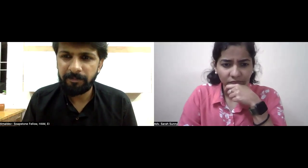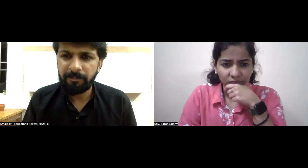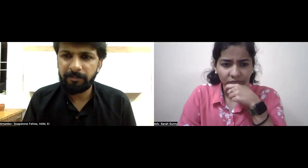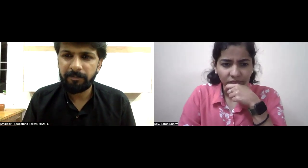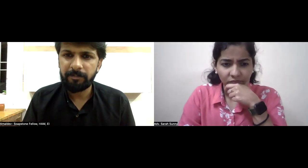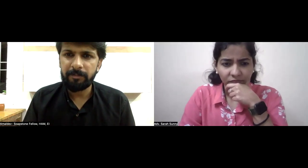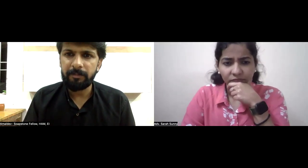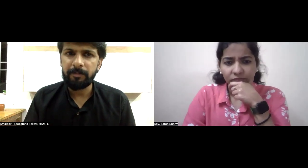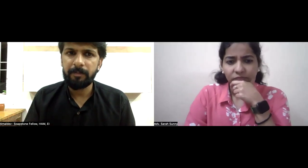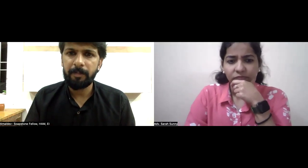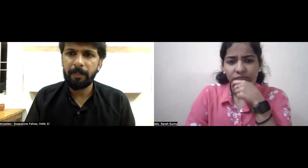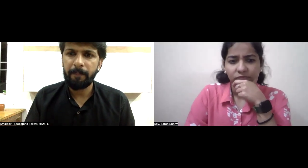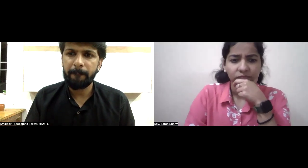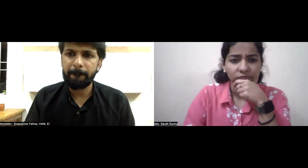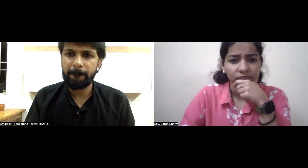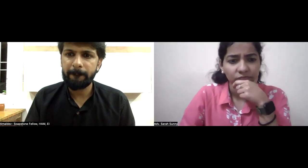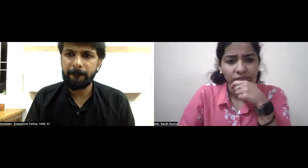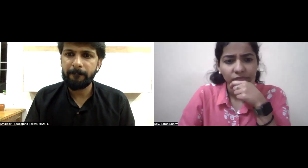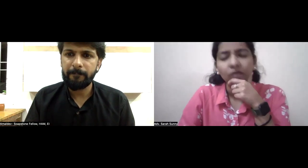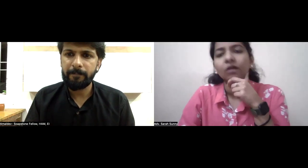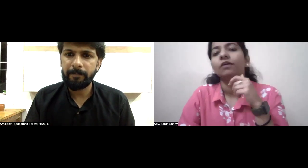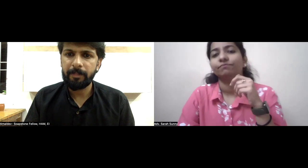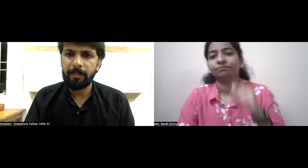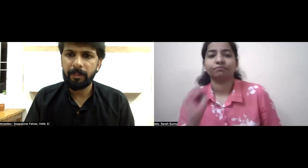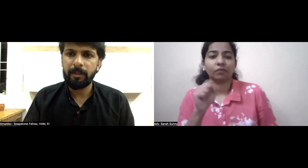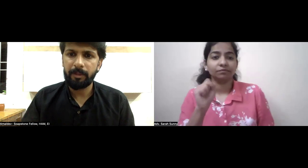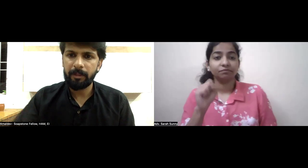be upheld in the education space?